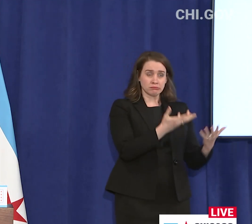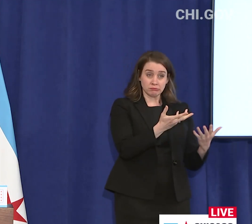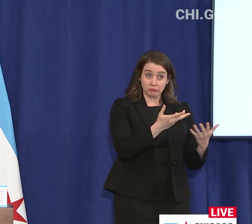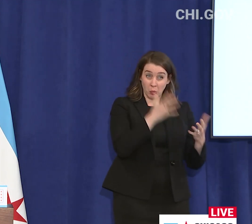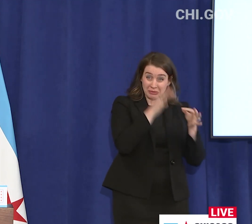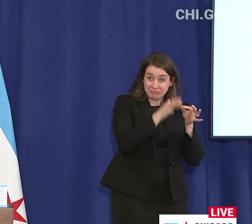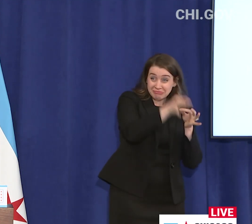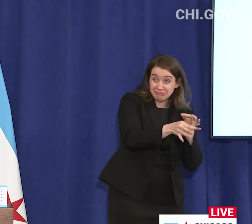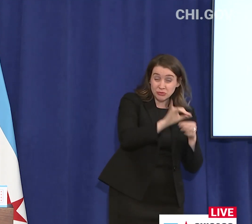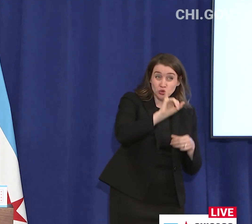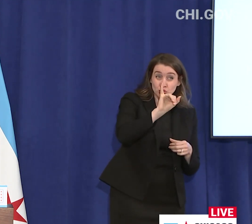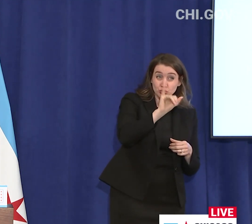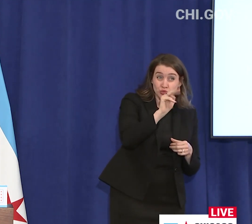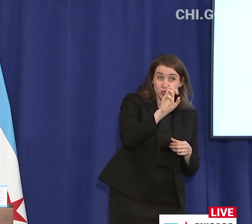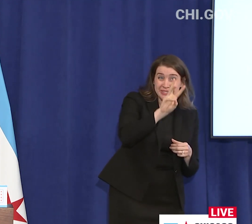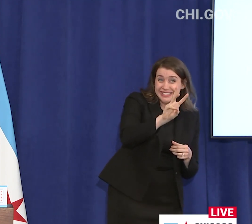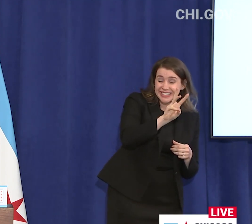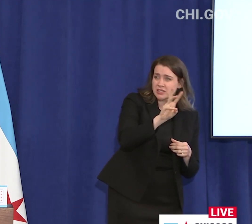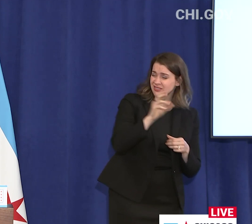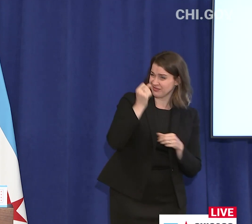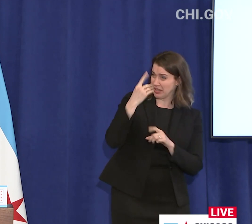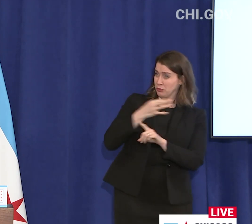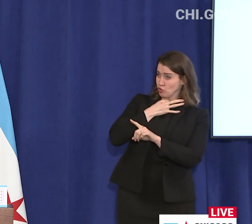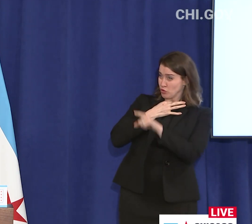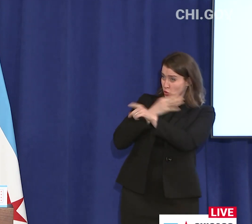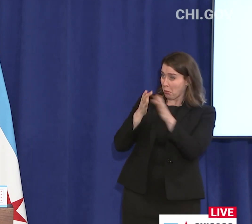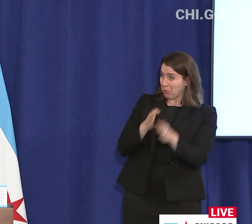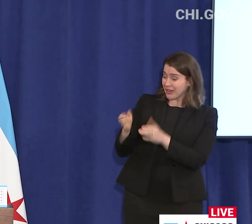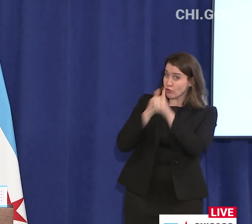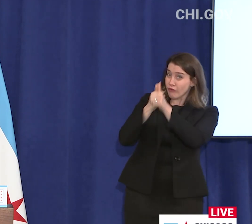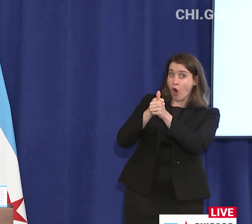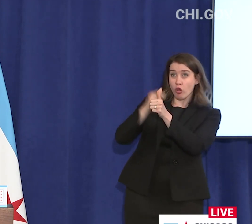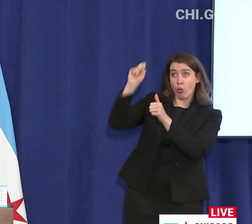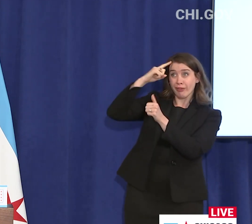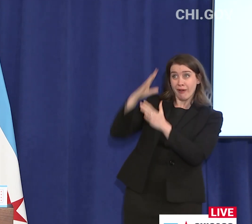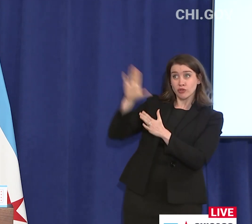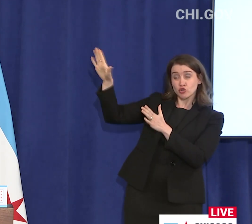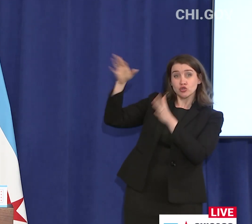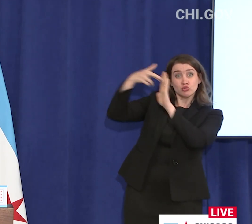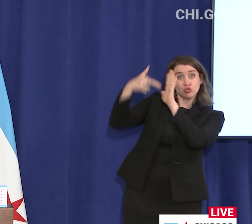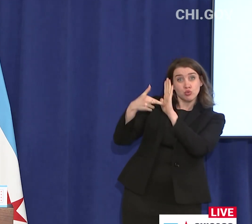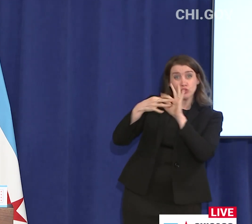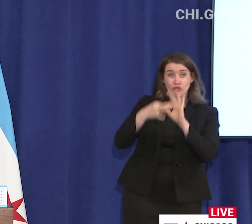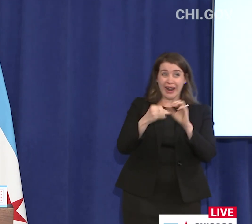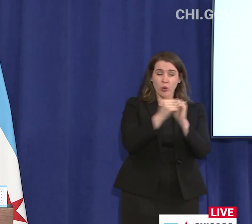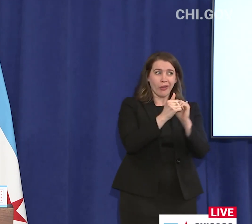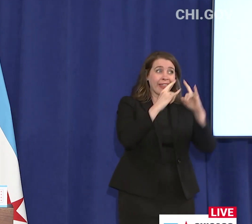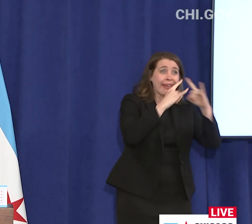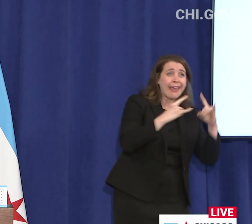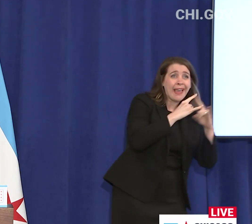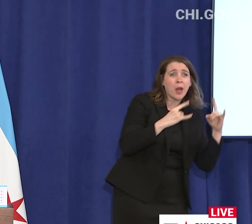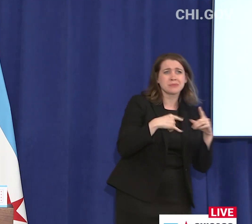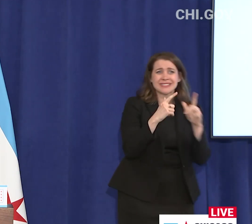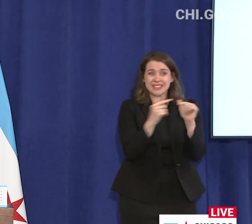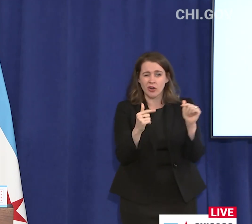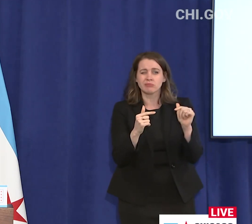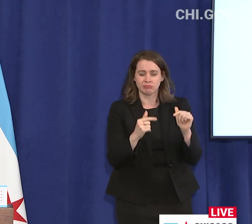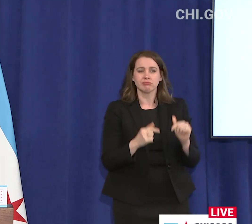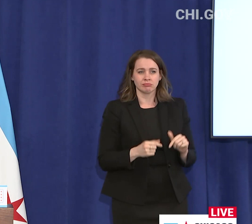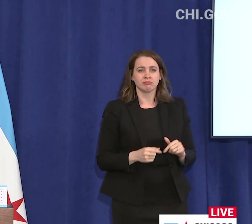state's detailed guidelines about summer camp programs, or will you have different rules for the city of